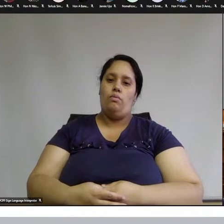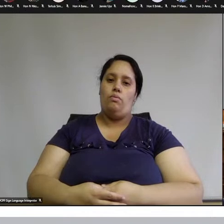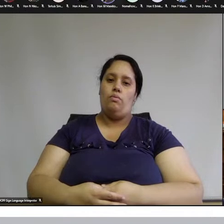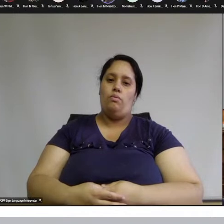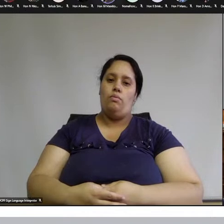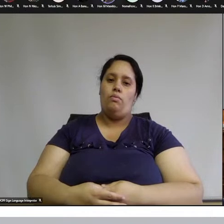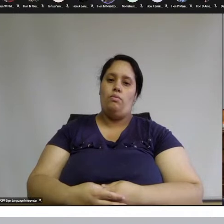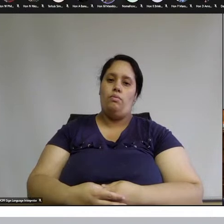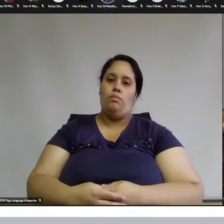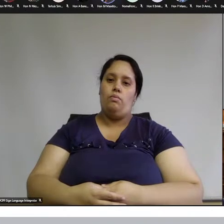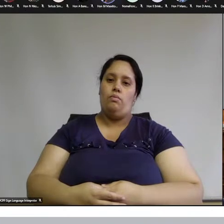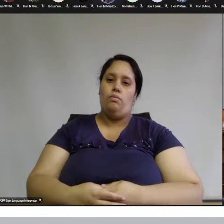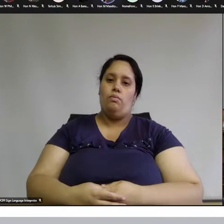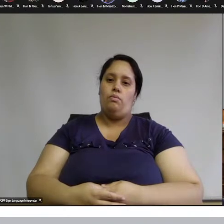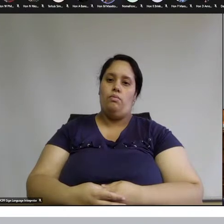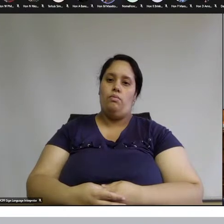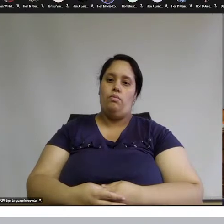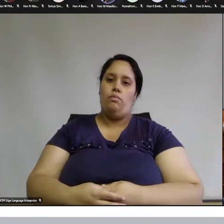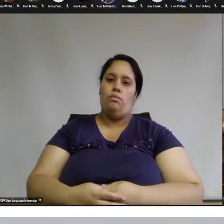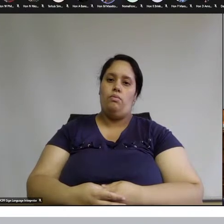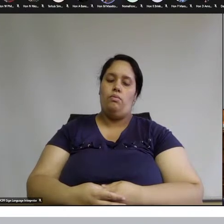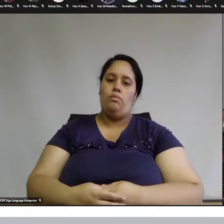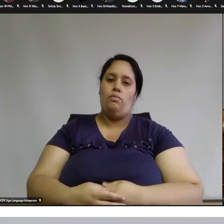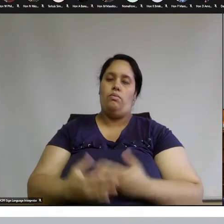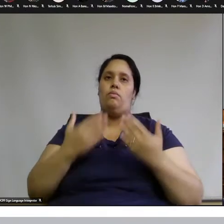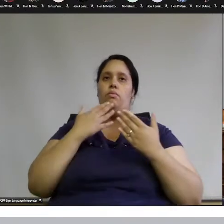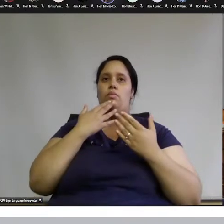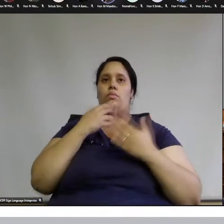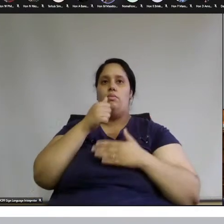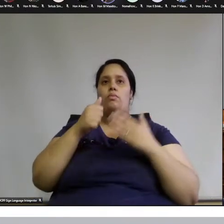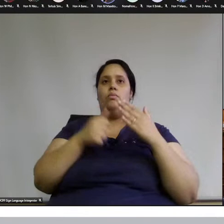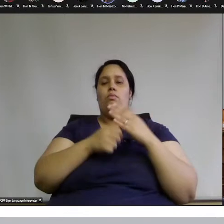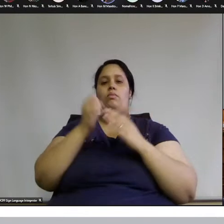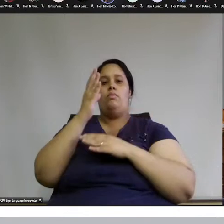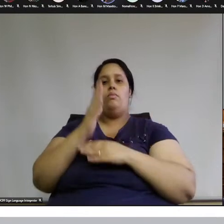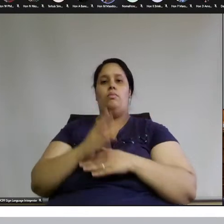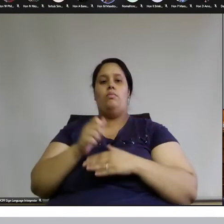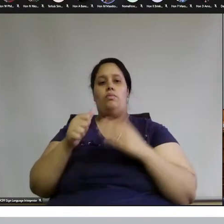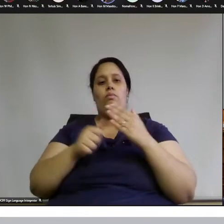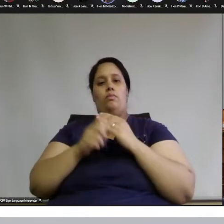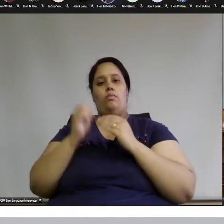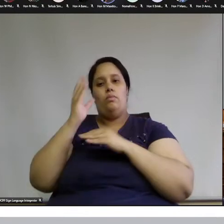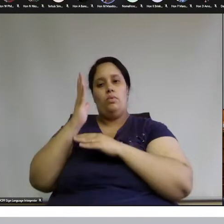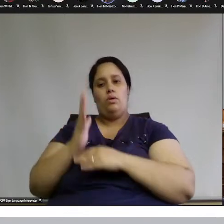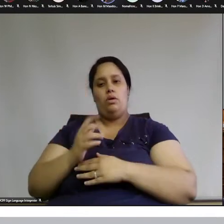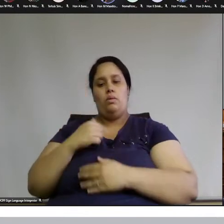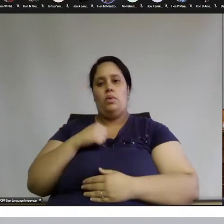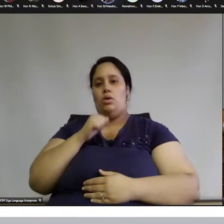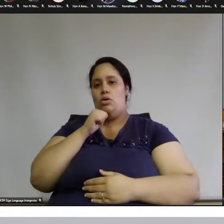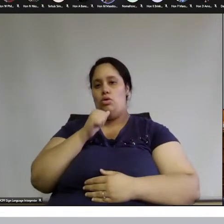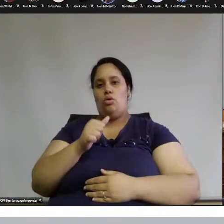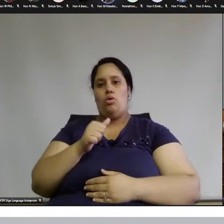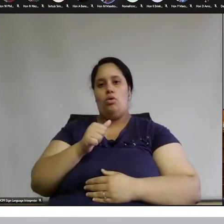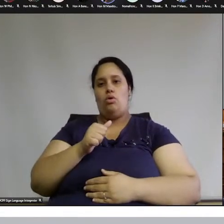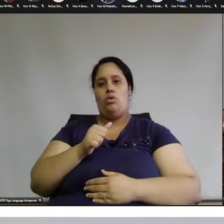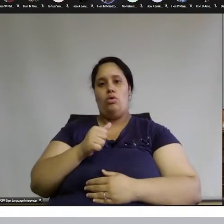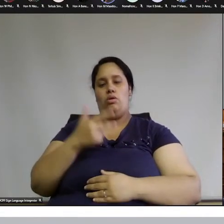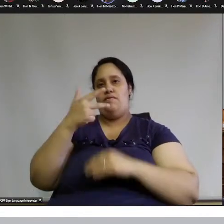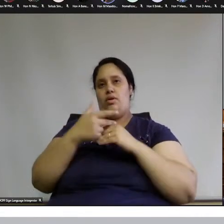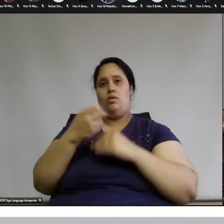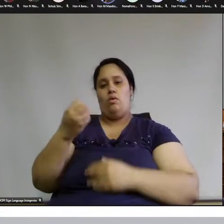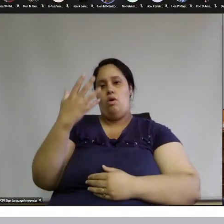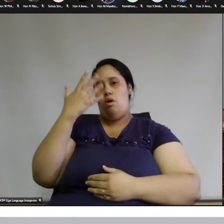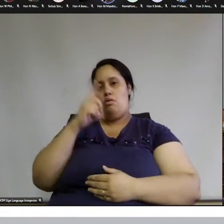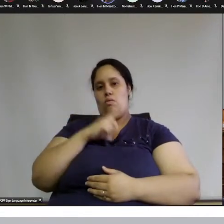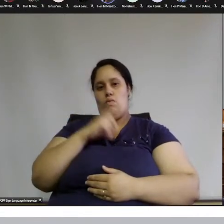Thank you very much, Deputy Speaker. Deputy Speaker, I'm not going to switch on the video just